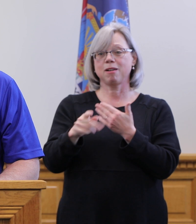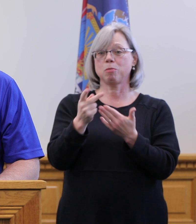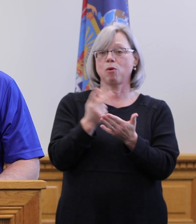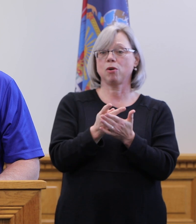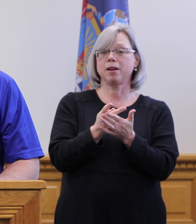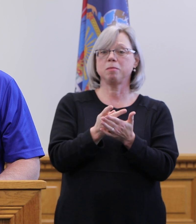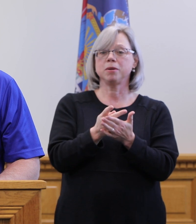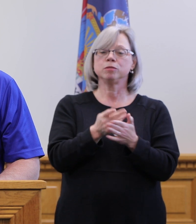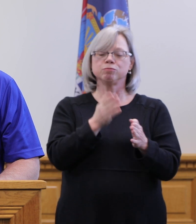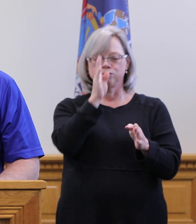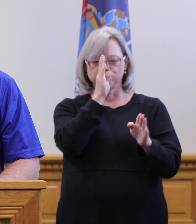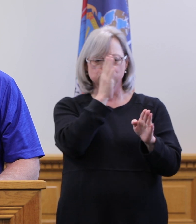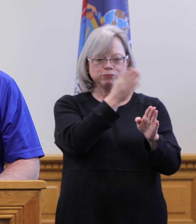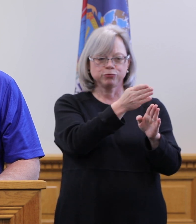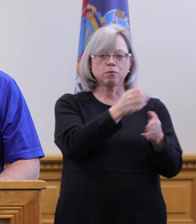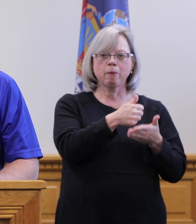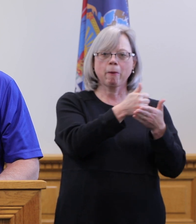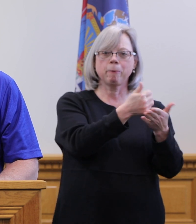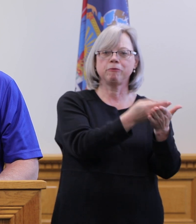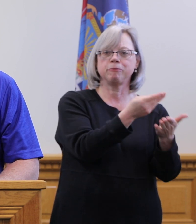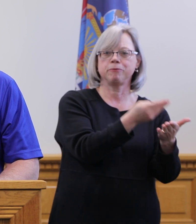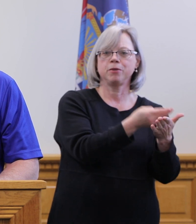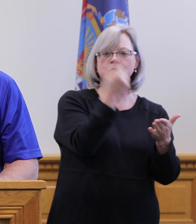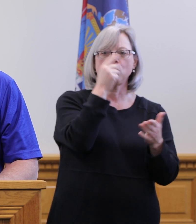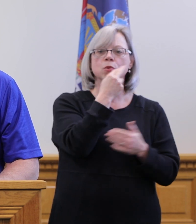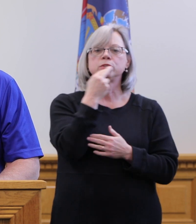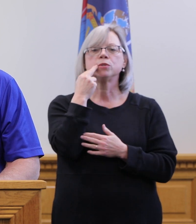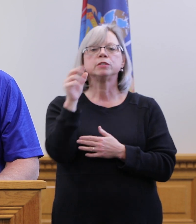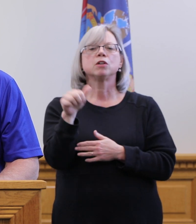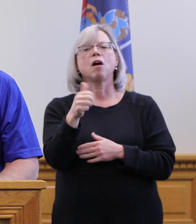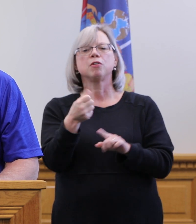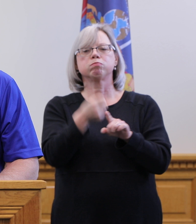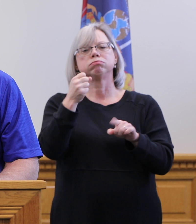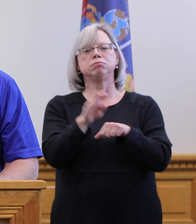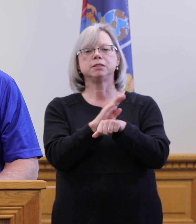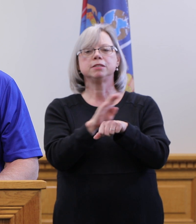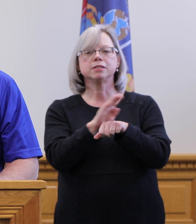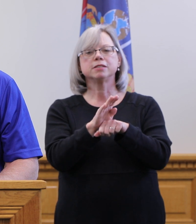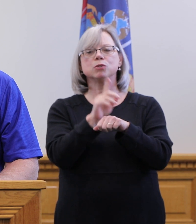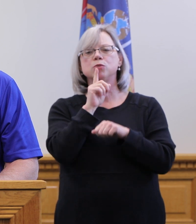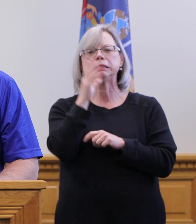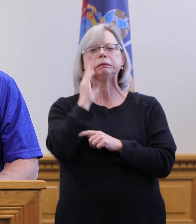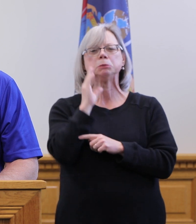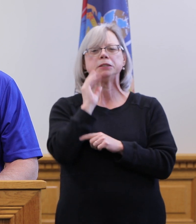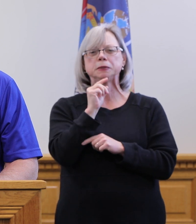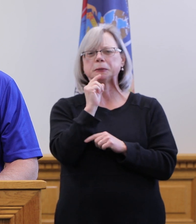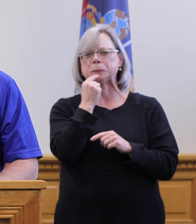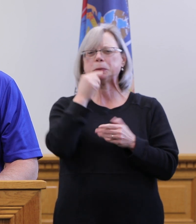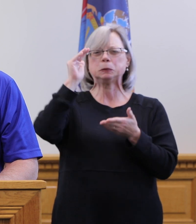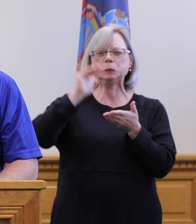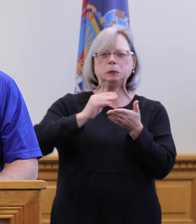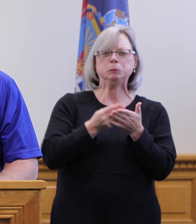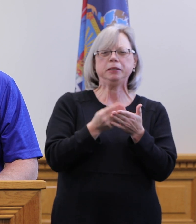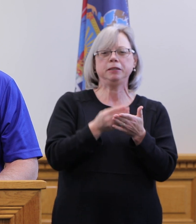and other hard-hit businesses that have experienced significant losses due to the pandemic. Online applications will continue to be accepted until all